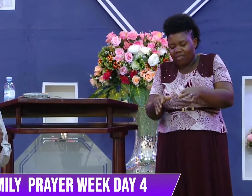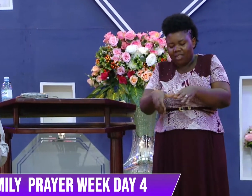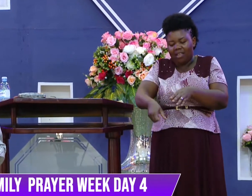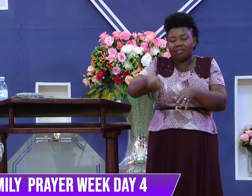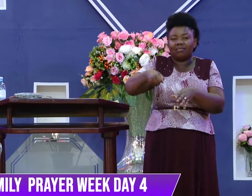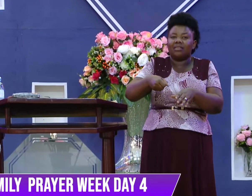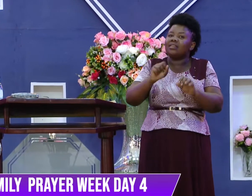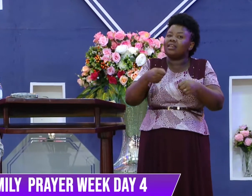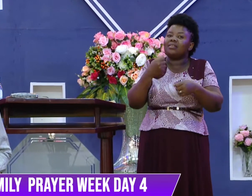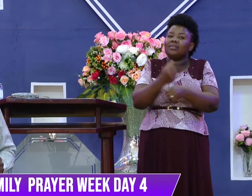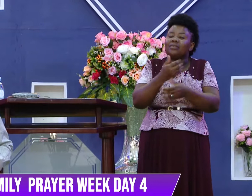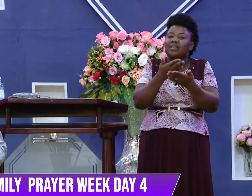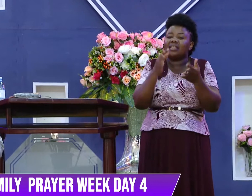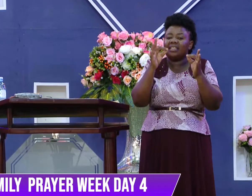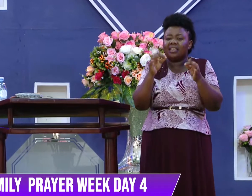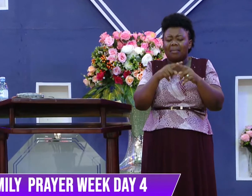I